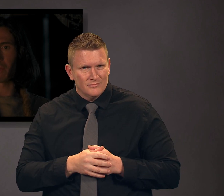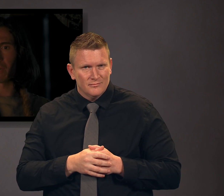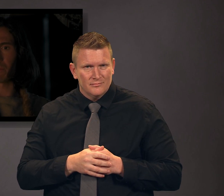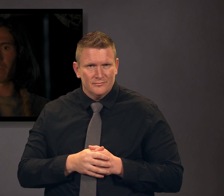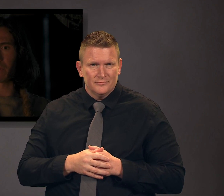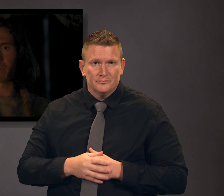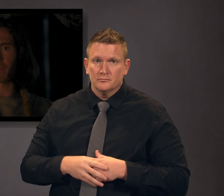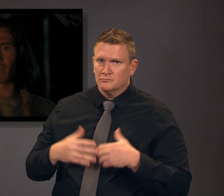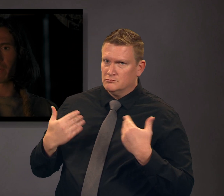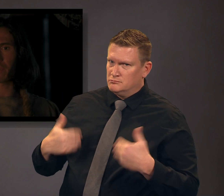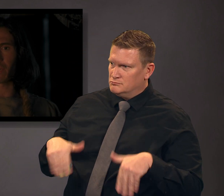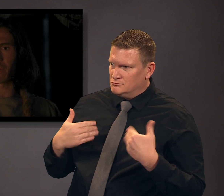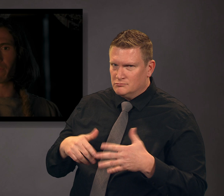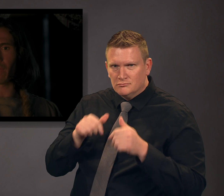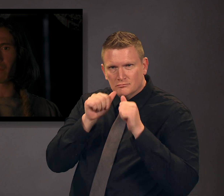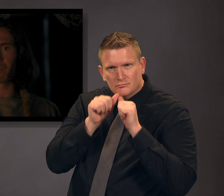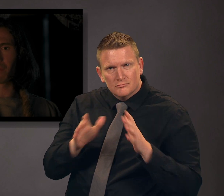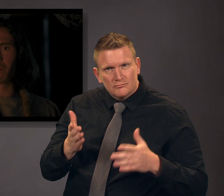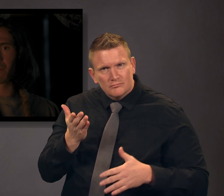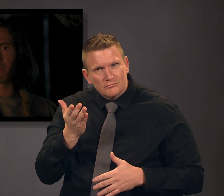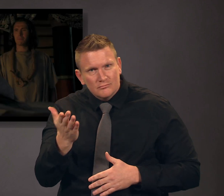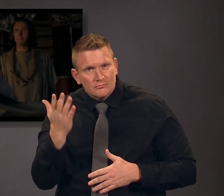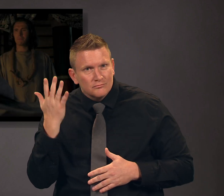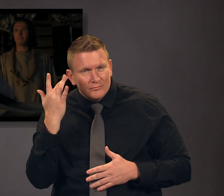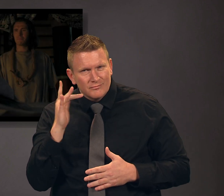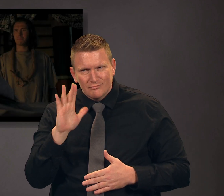Blessed art thou because of thy exceeding faith.